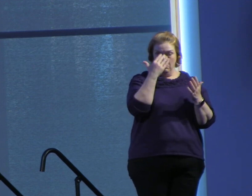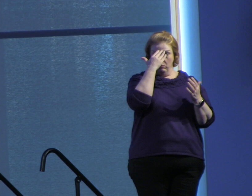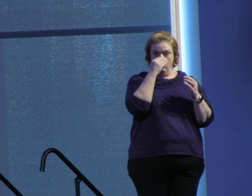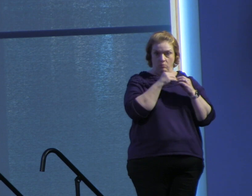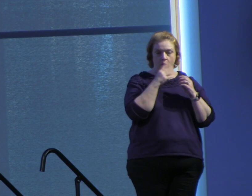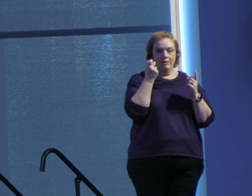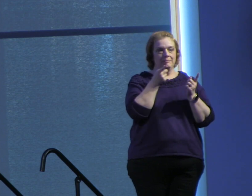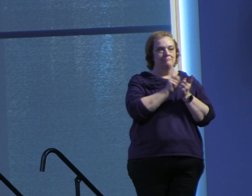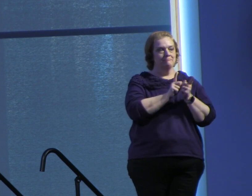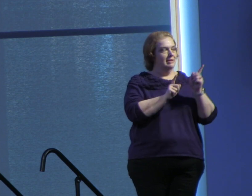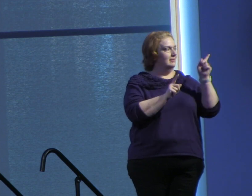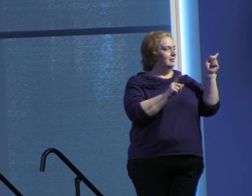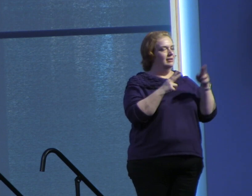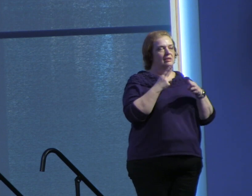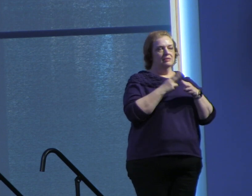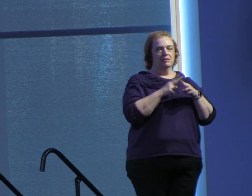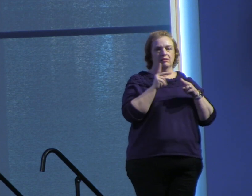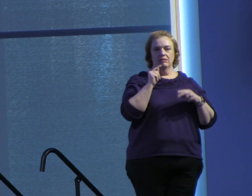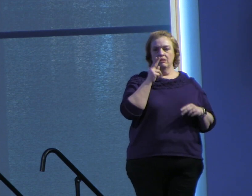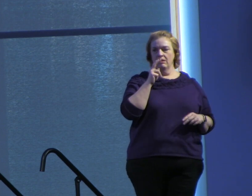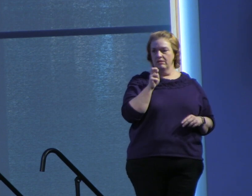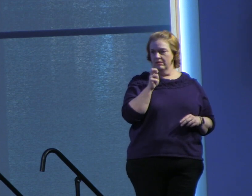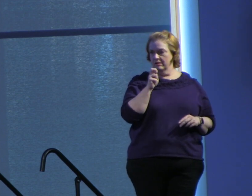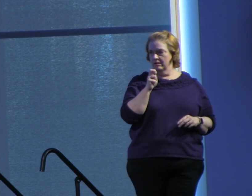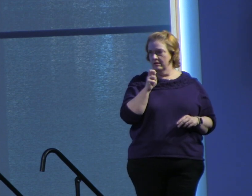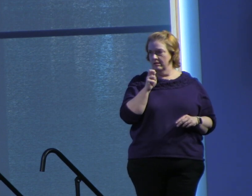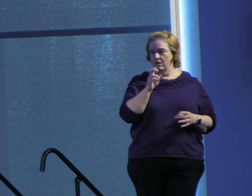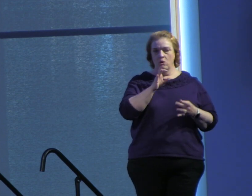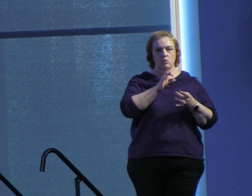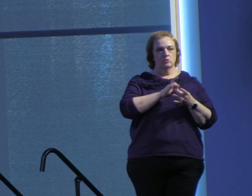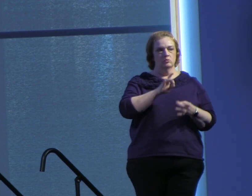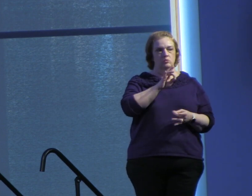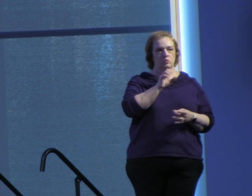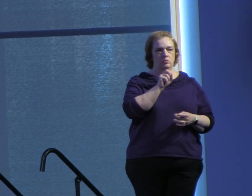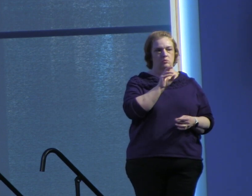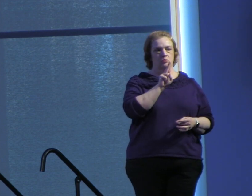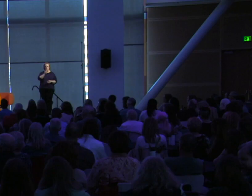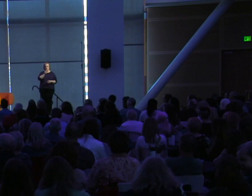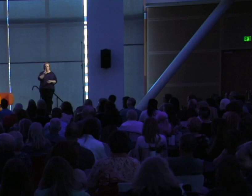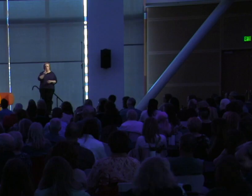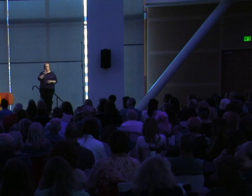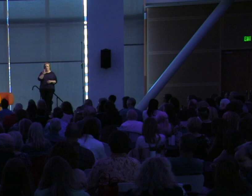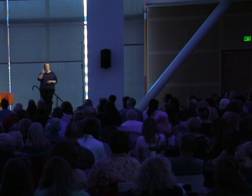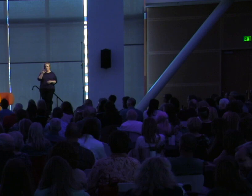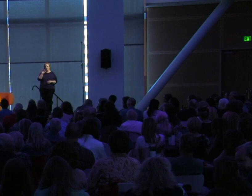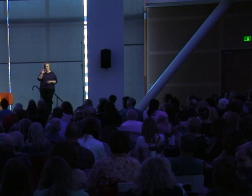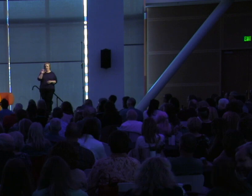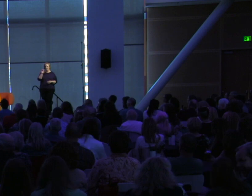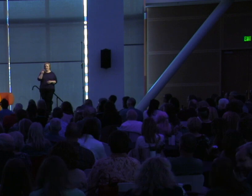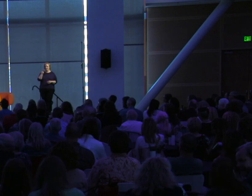him. It's called the Soul Licensed